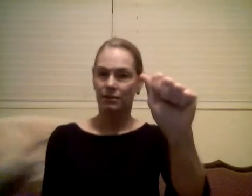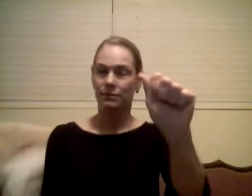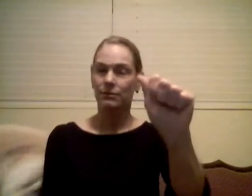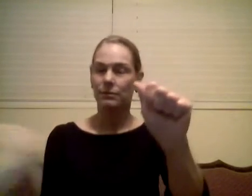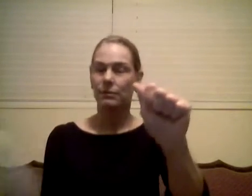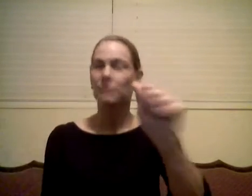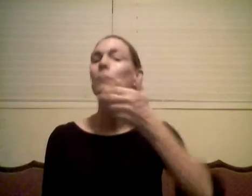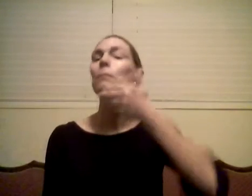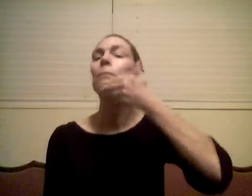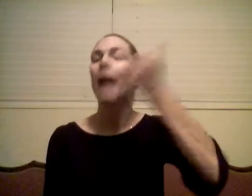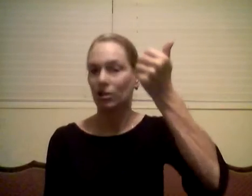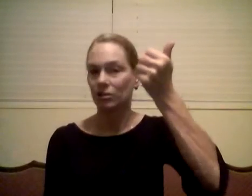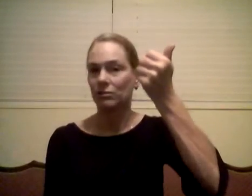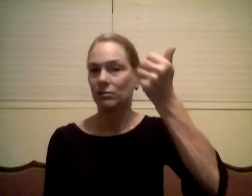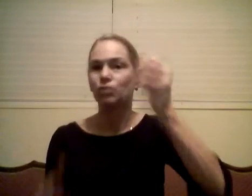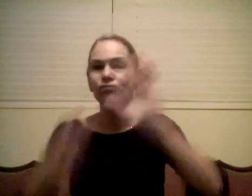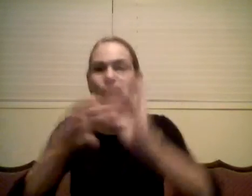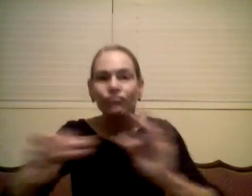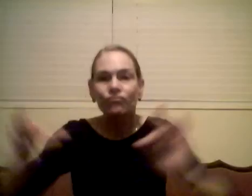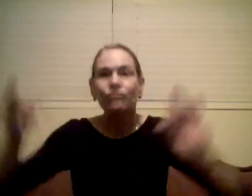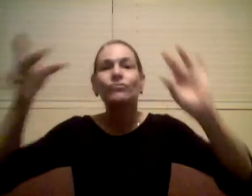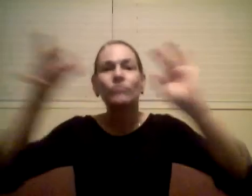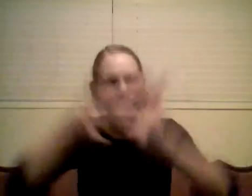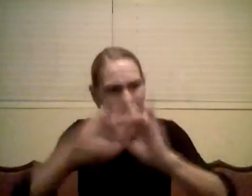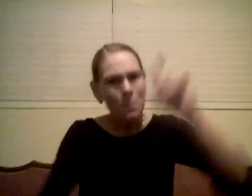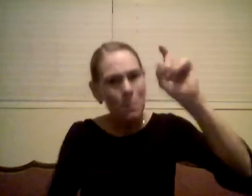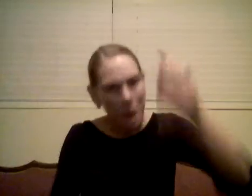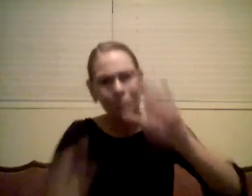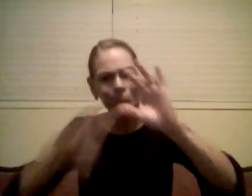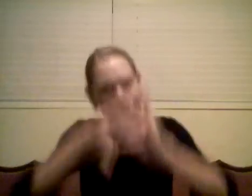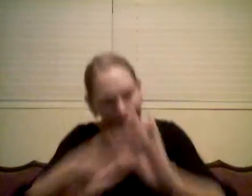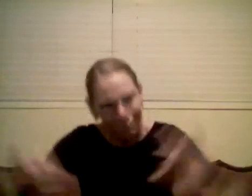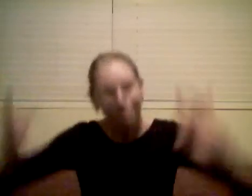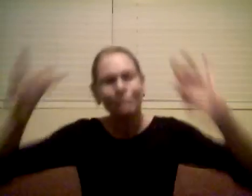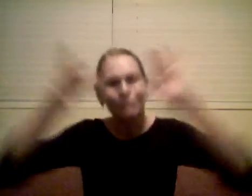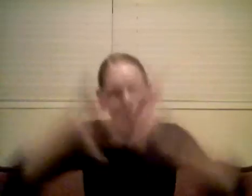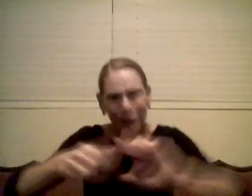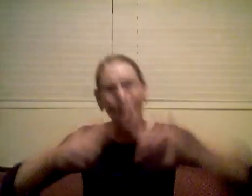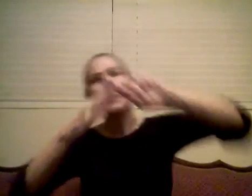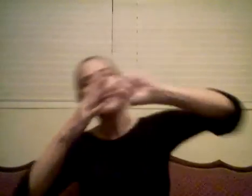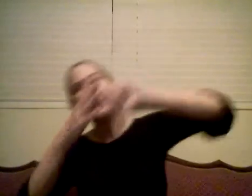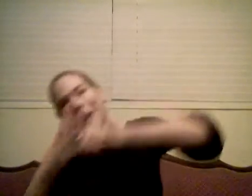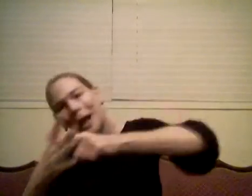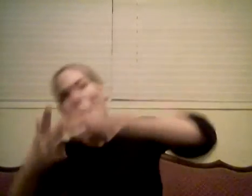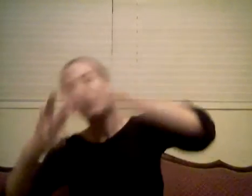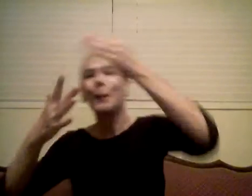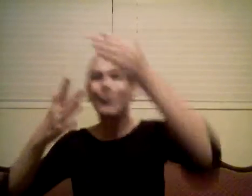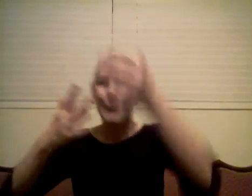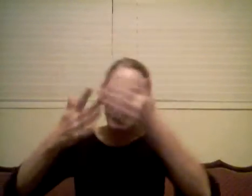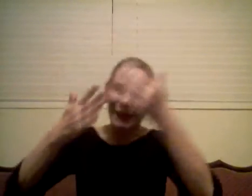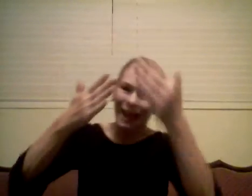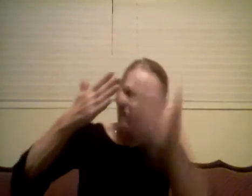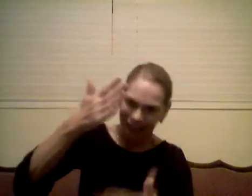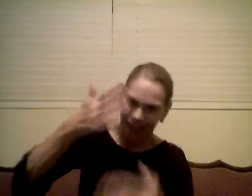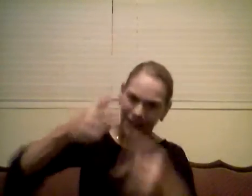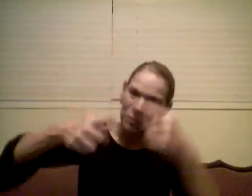worked? You're telling me a story. You've got a beginning, you've got a middle, you've got an end, and you're giving me specifics. He had a speech impairment. You had a